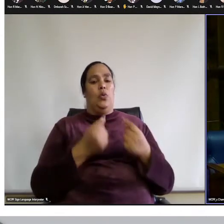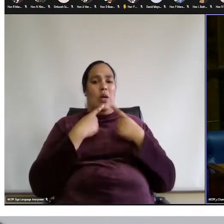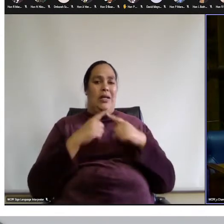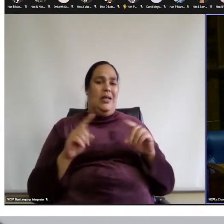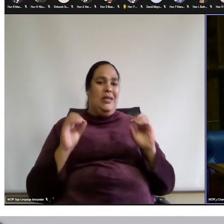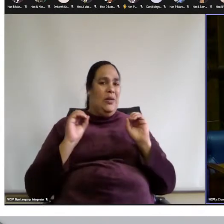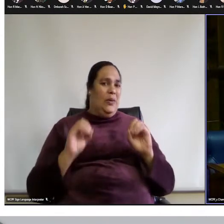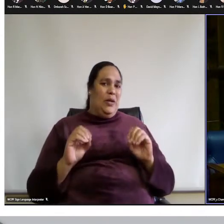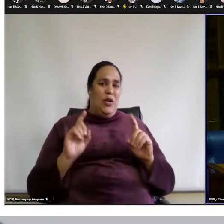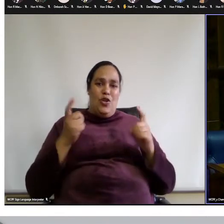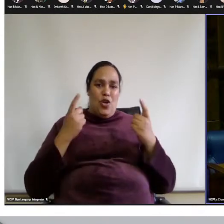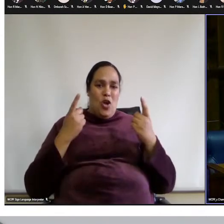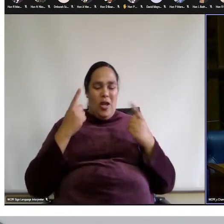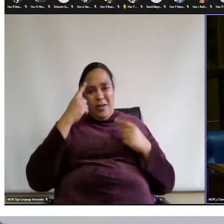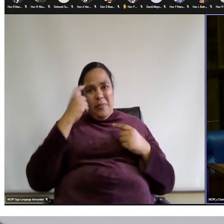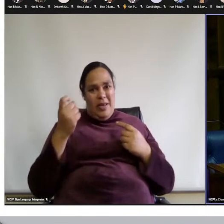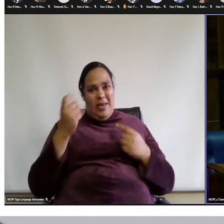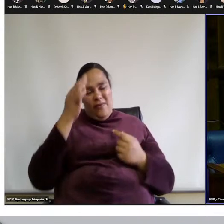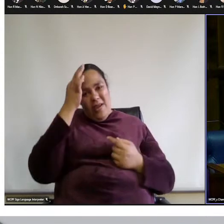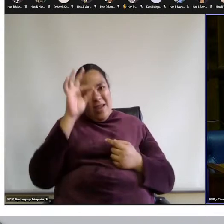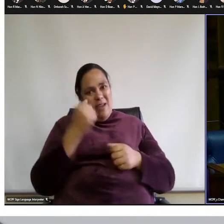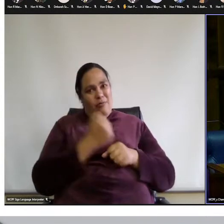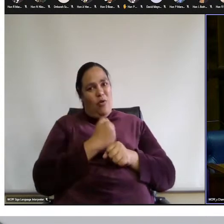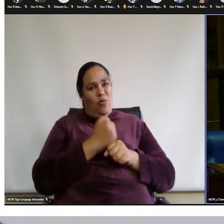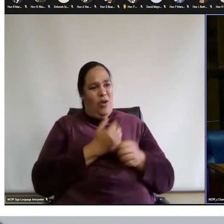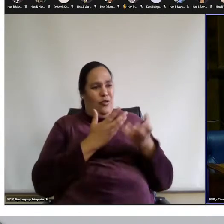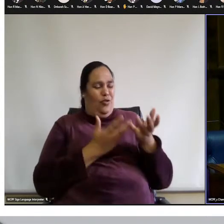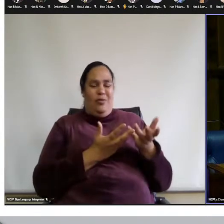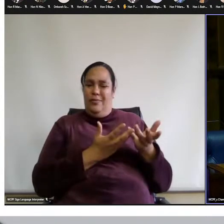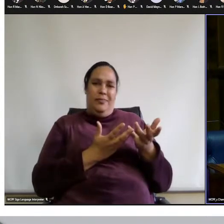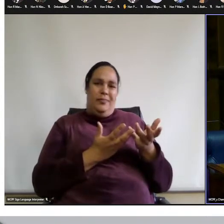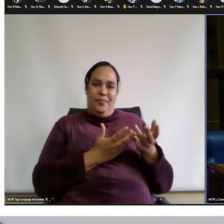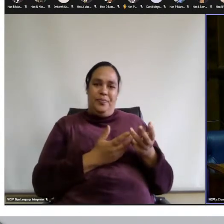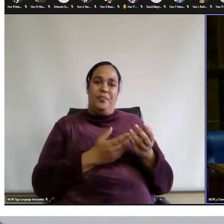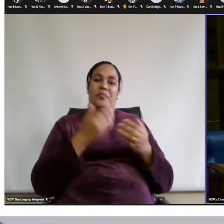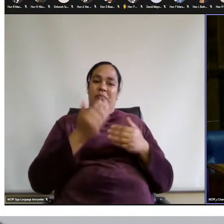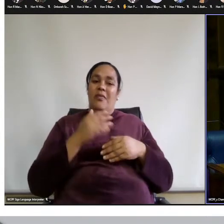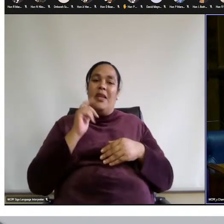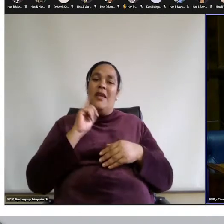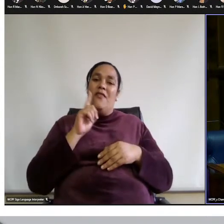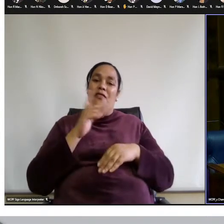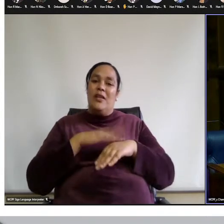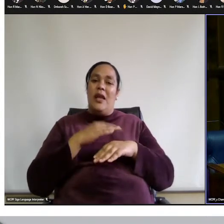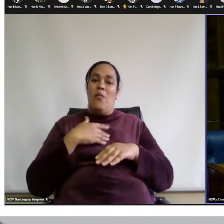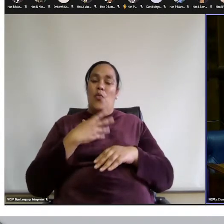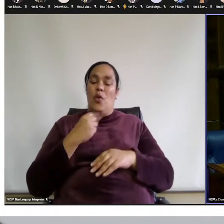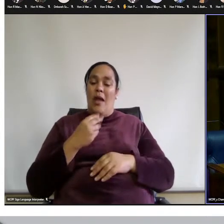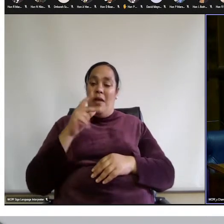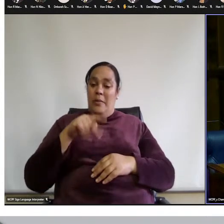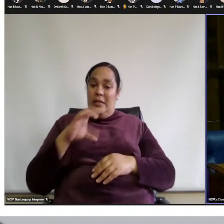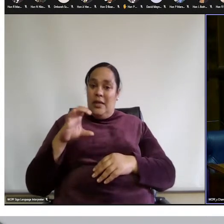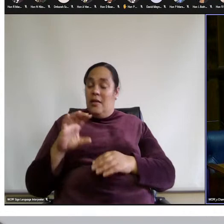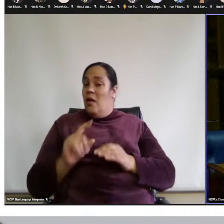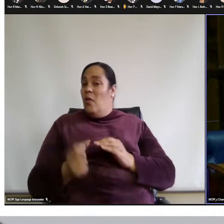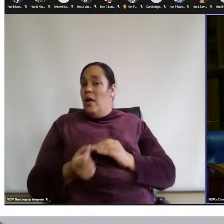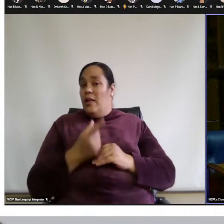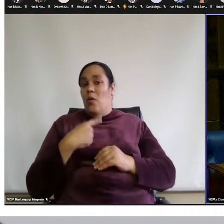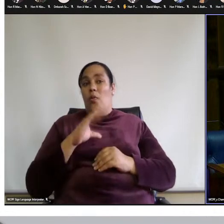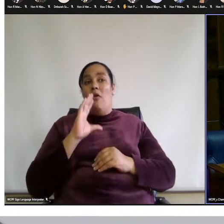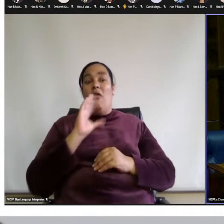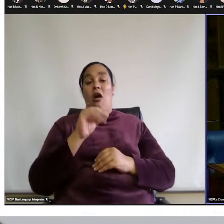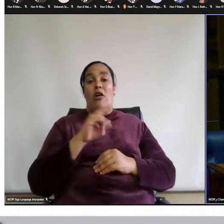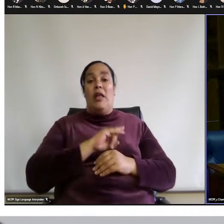I cannot believe that a government operates like that. Every single time we have a PCC, What happens is we ask our